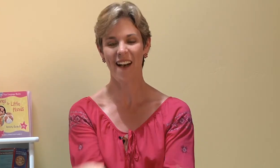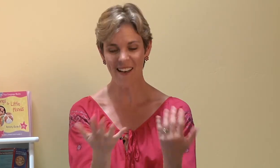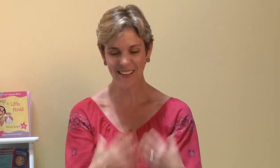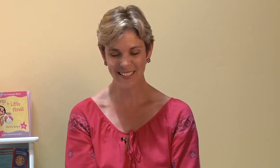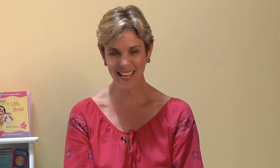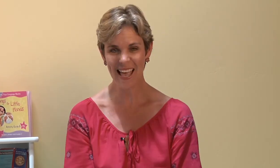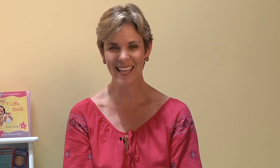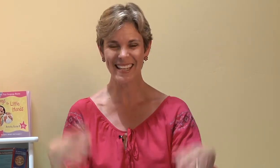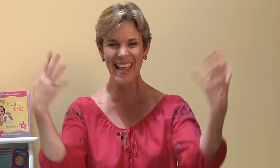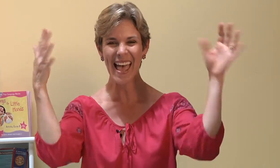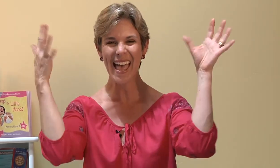All done,